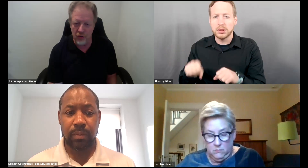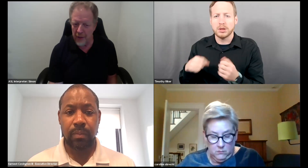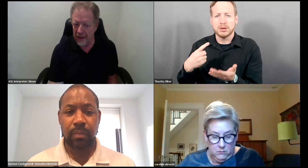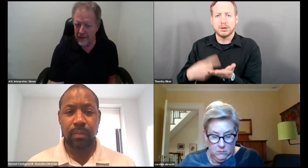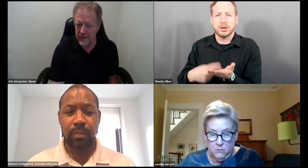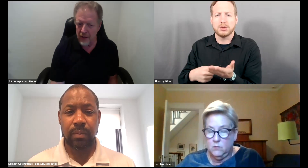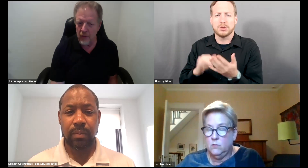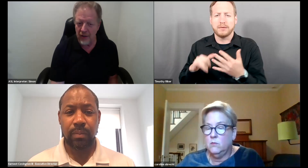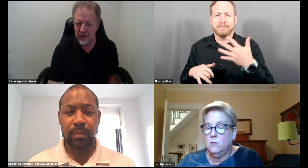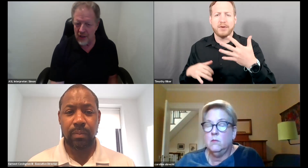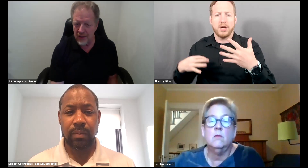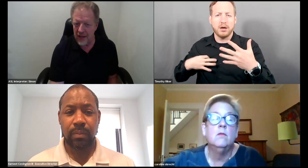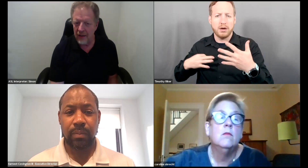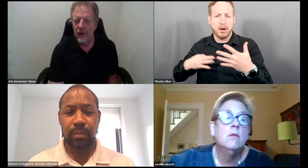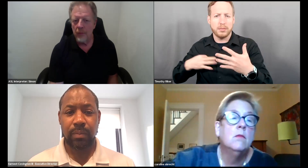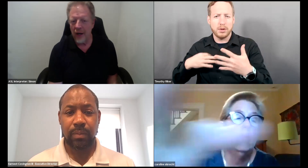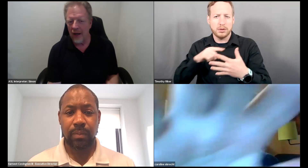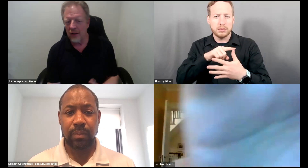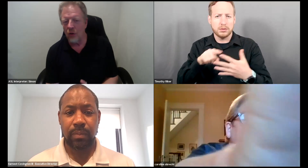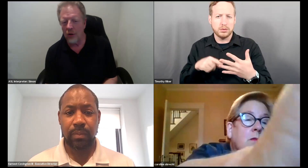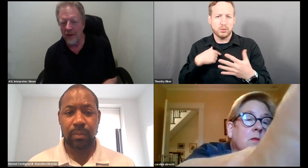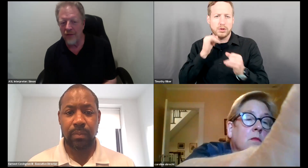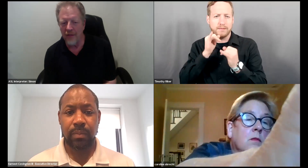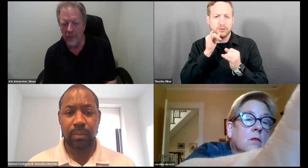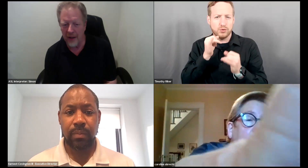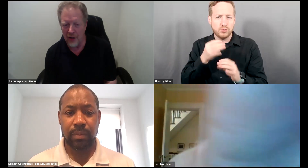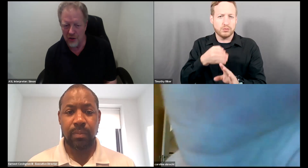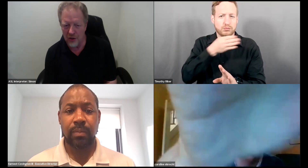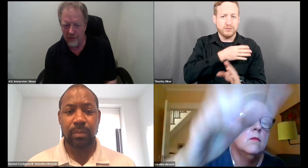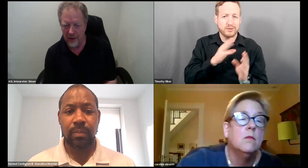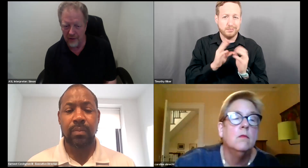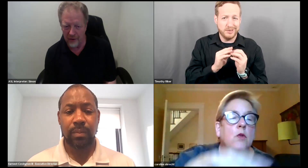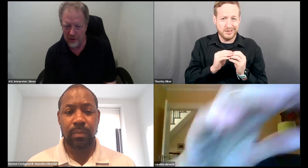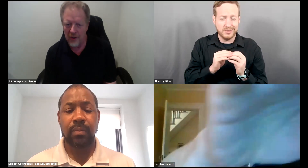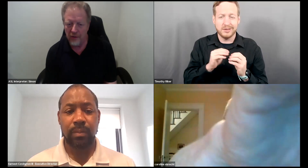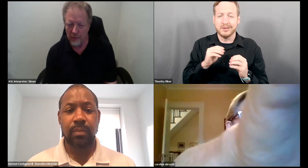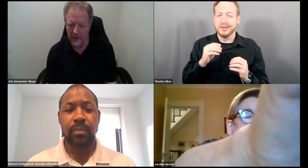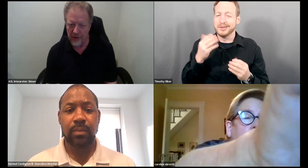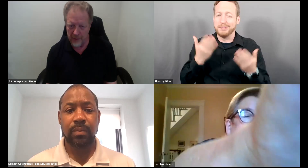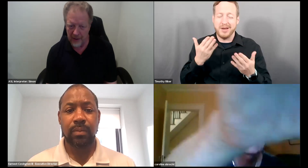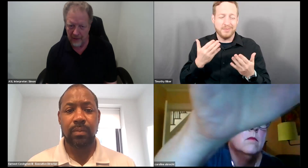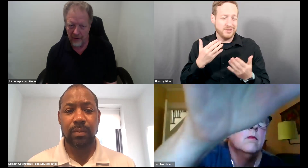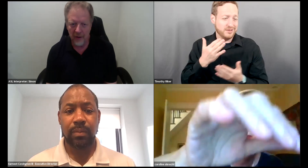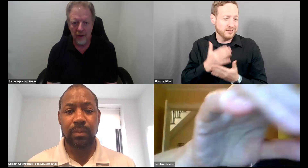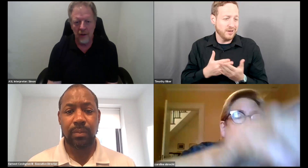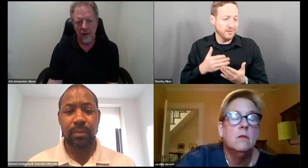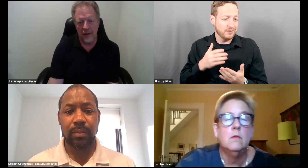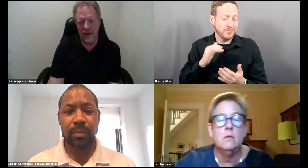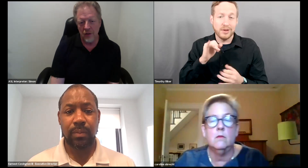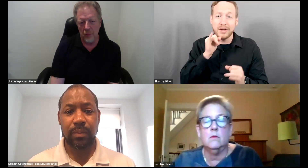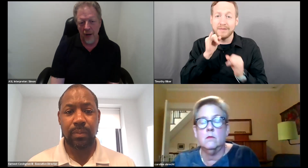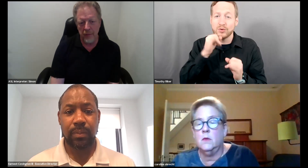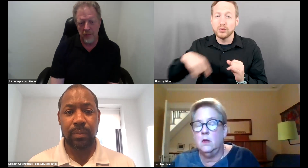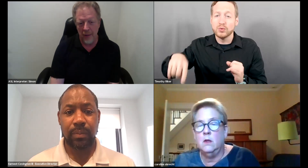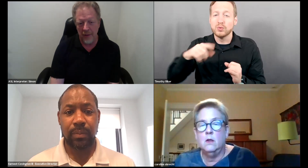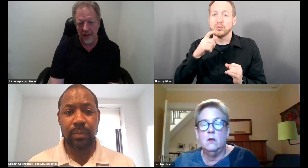to close the meeting at this time. We can discuss that, but I'd like to talk about the 5 applications though for the interviews from the previous meeting. Okay,